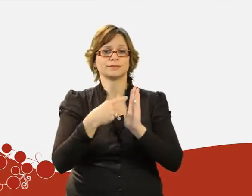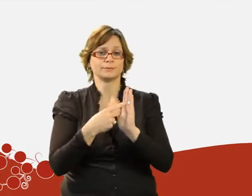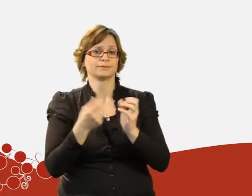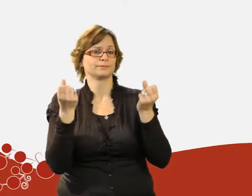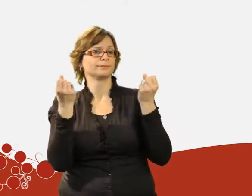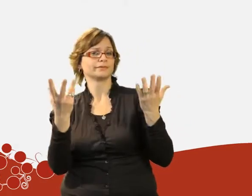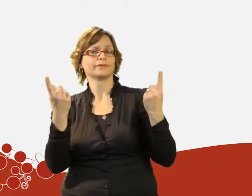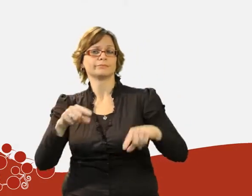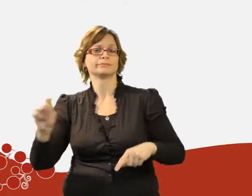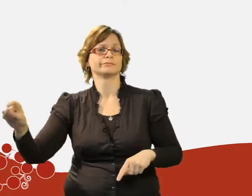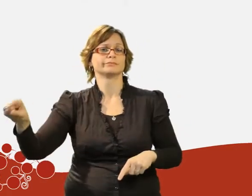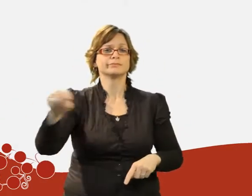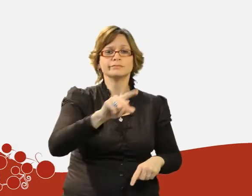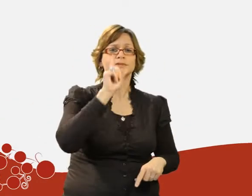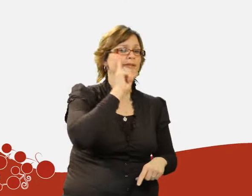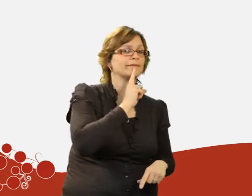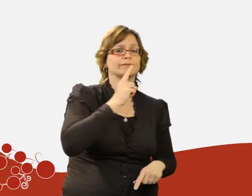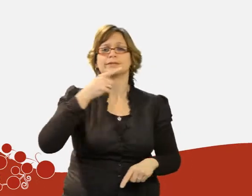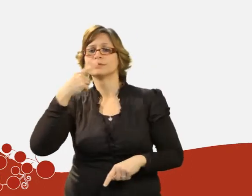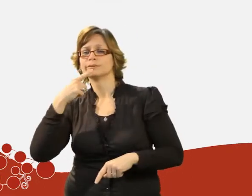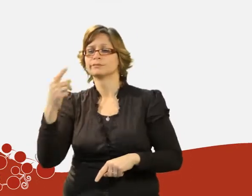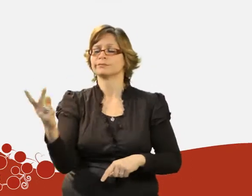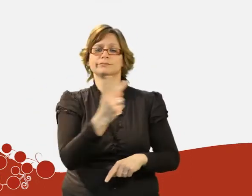There can also be many misunderstandings between deaf and hearing cultures.